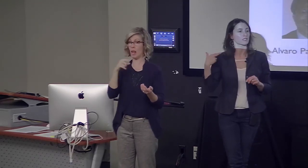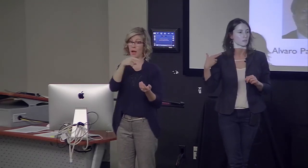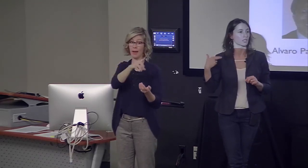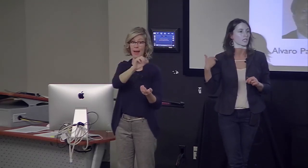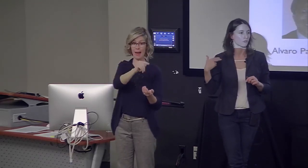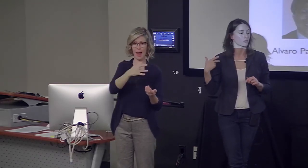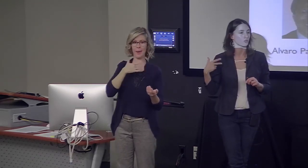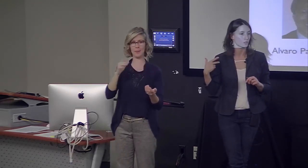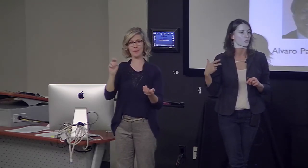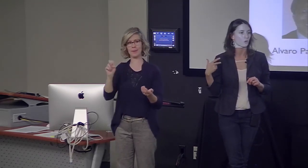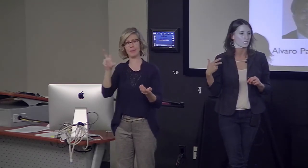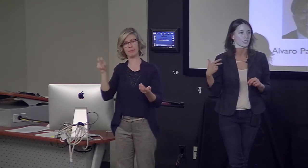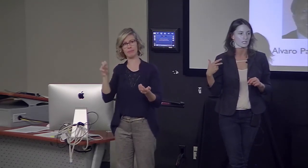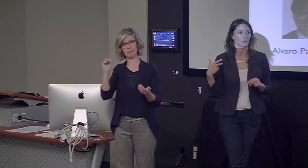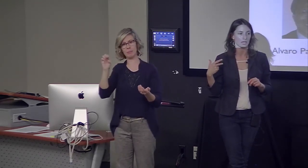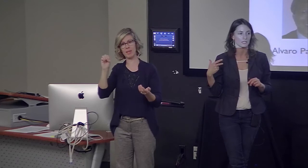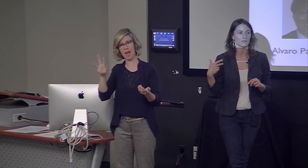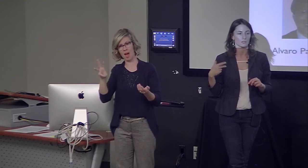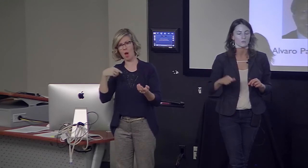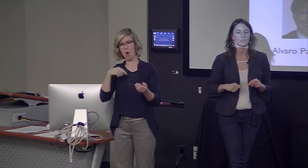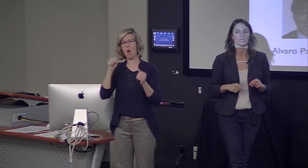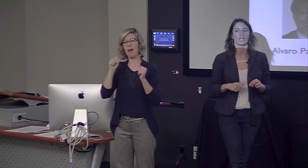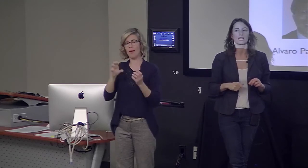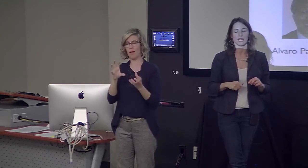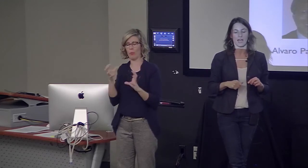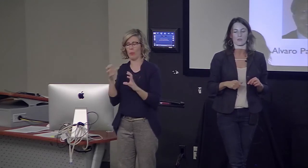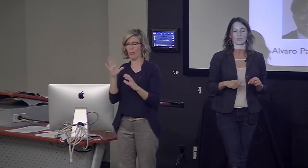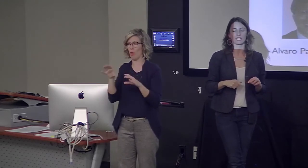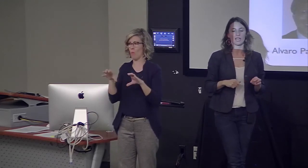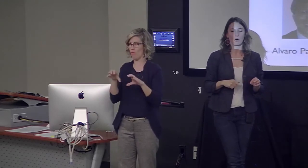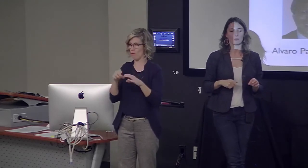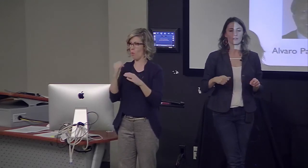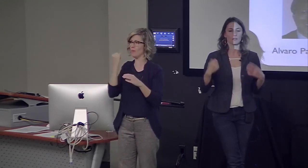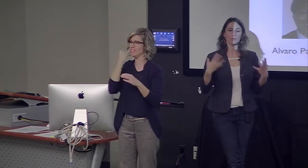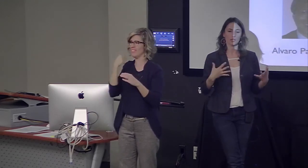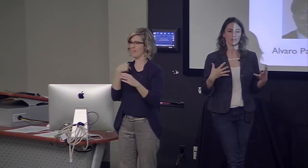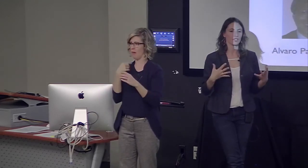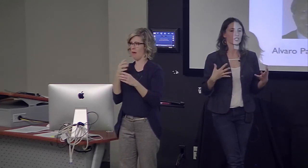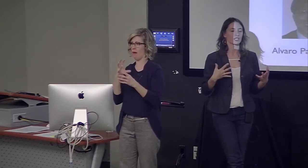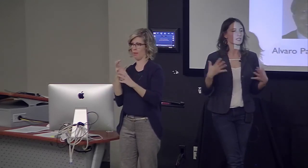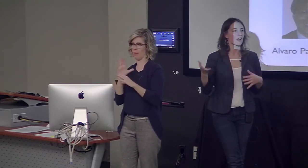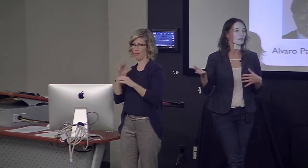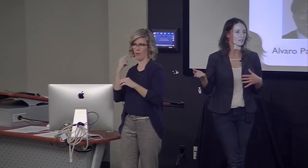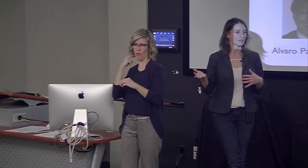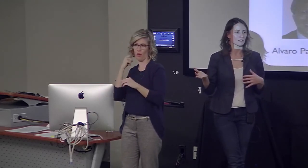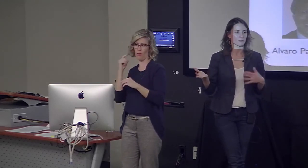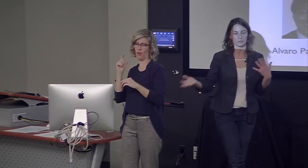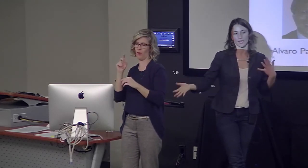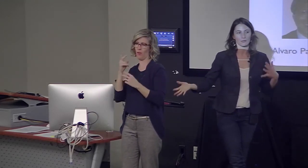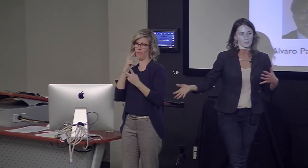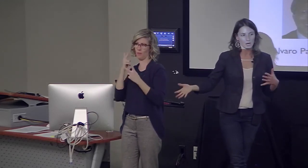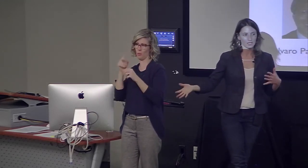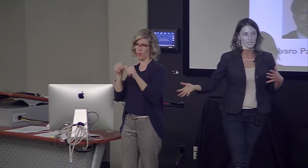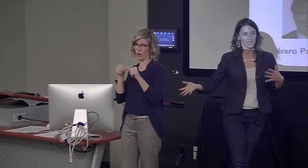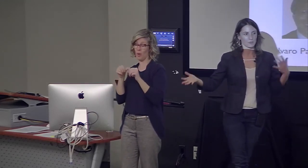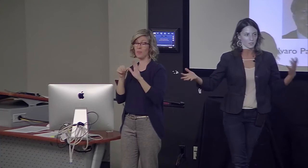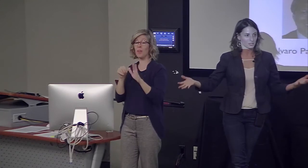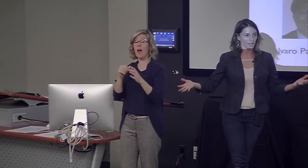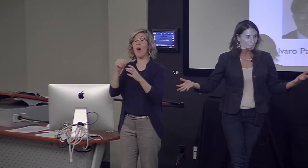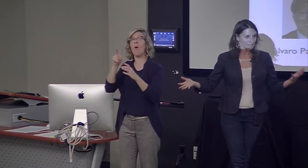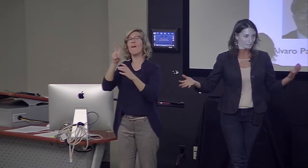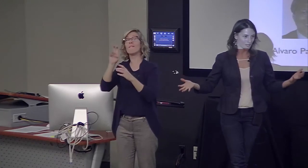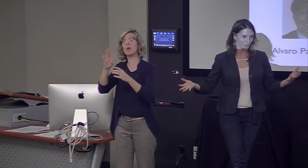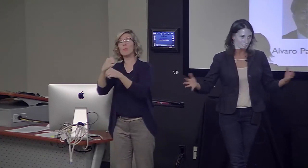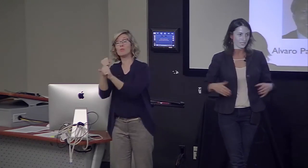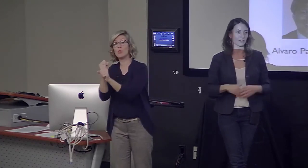task by stimulating the visual cortex of blind individuals. Now, verb generation is not language processing per